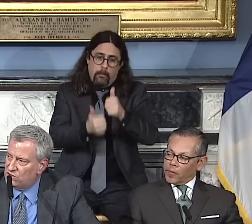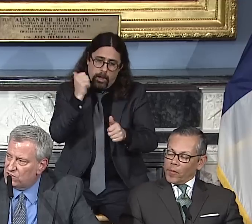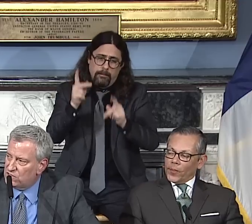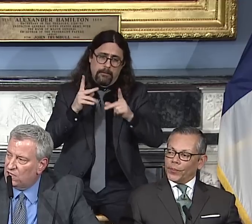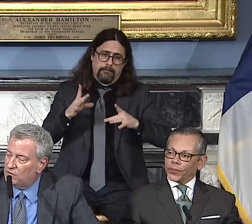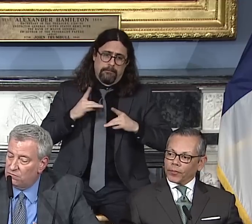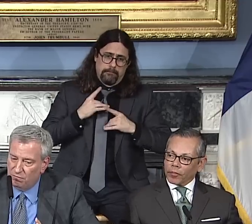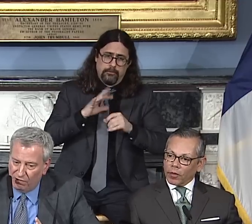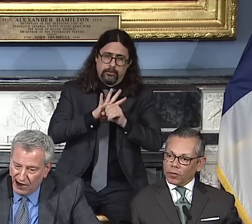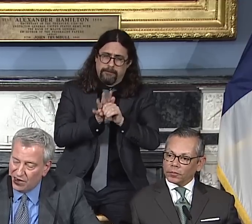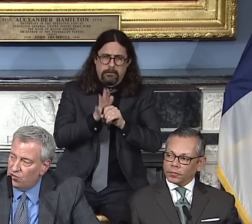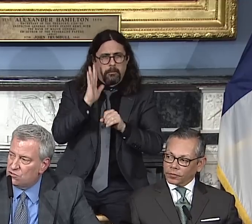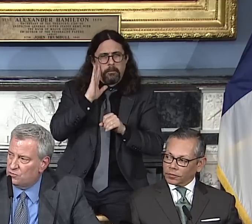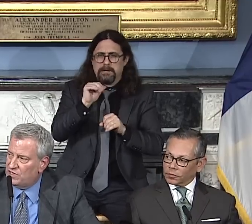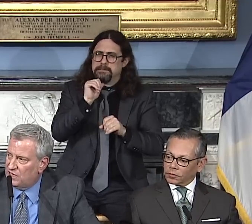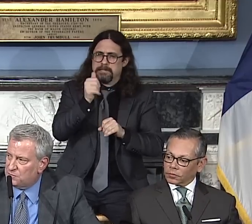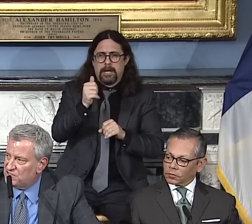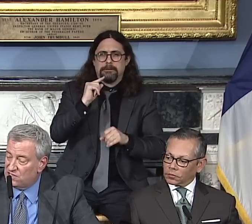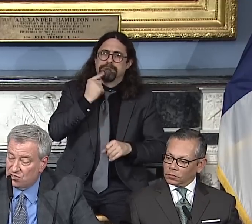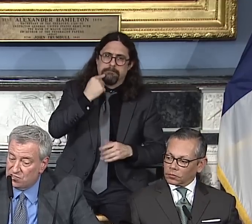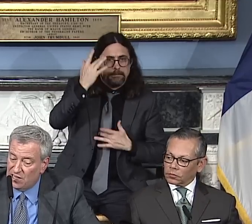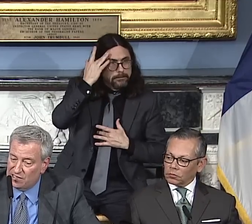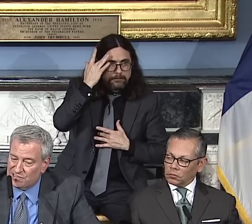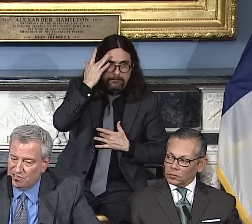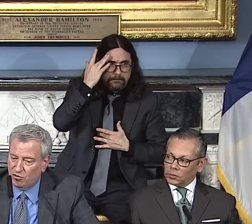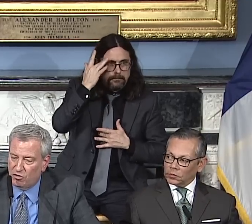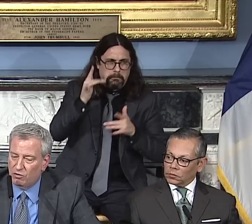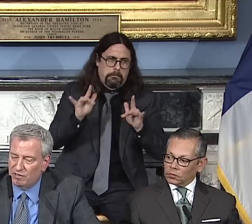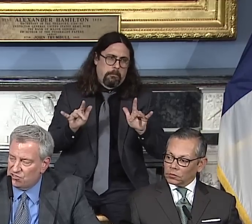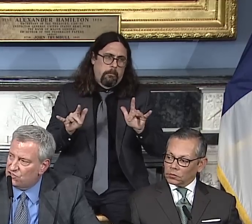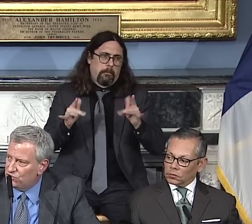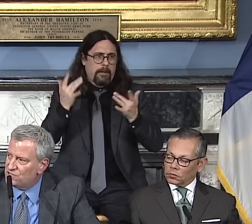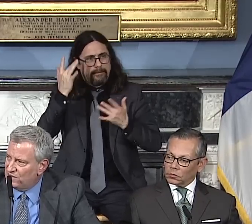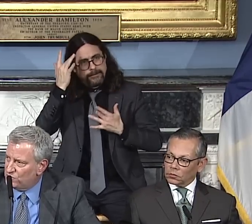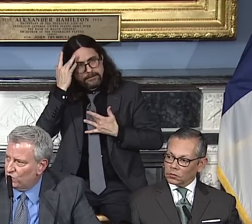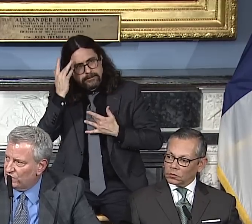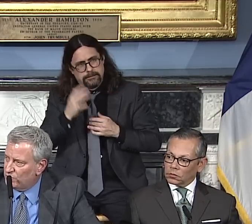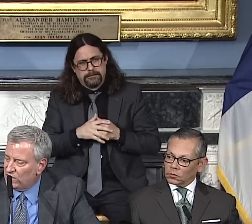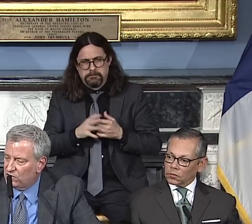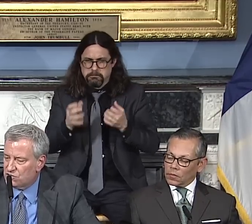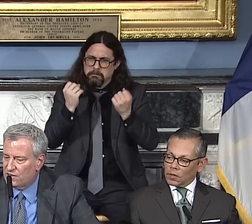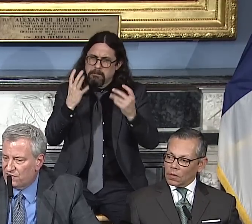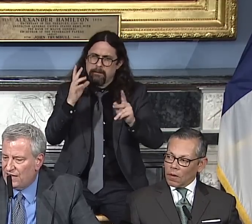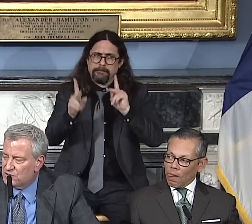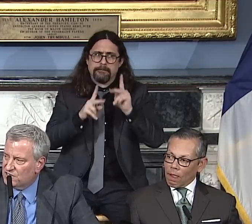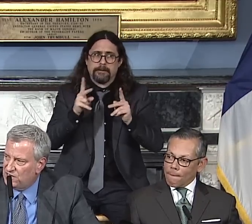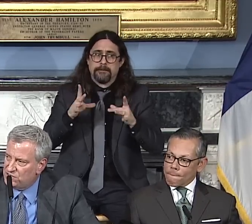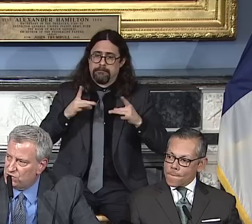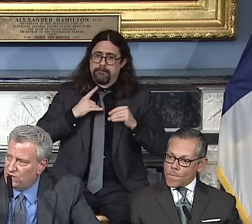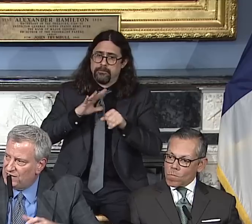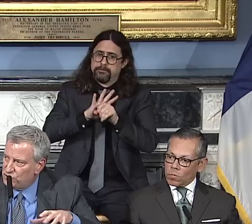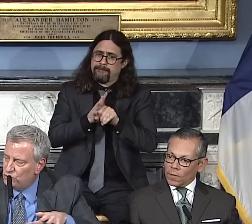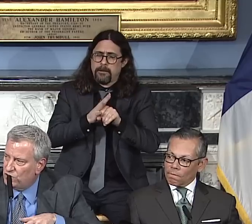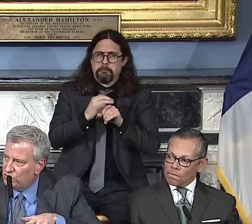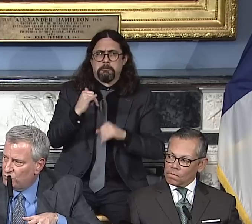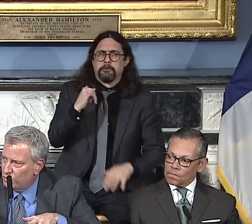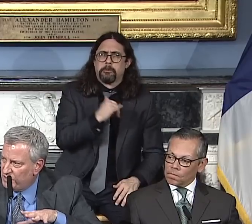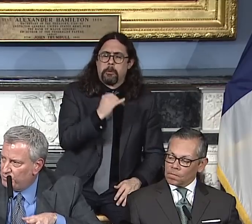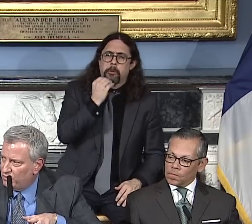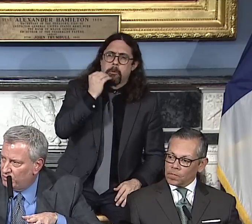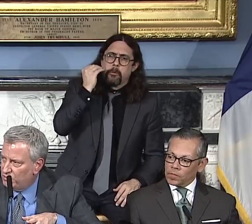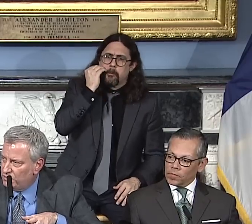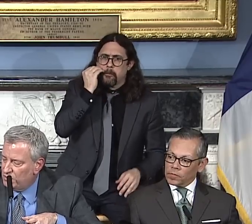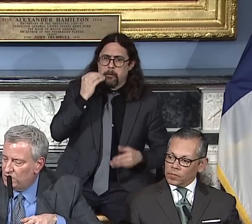more serious. A lot of those will be hospitalizations, not necessarily all. Let's just use that as a working model. So at 1,000 cases, we're adding 200